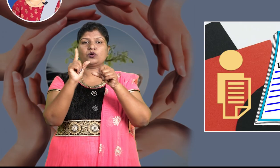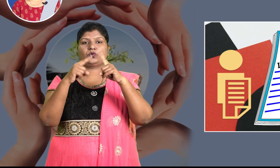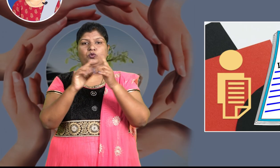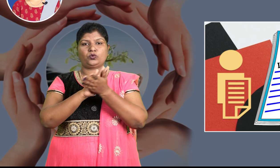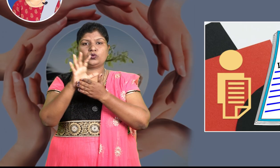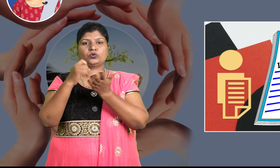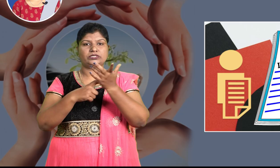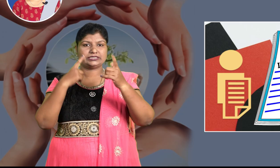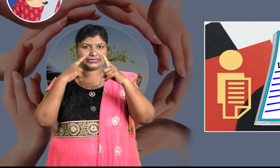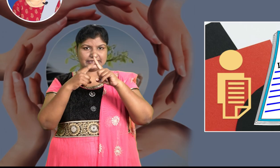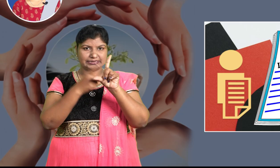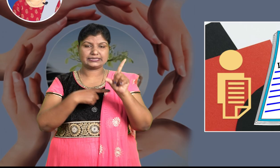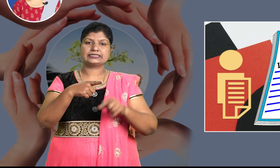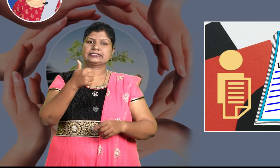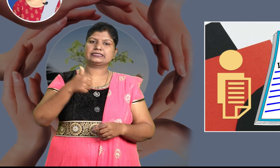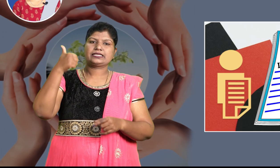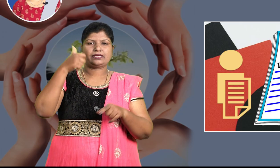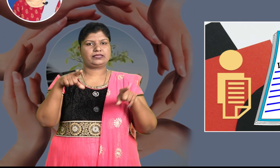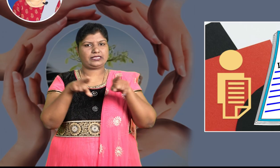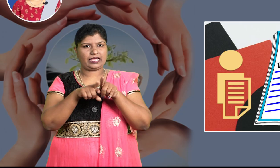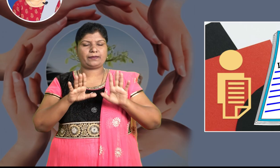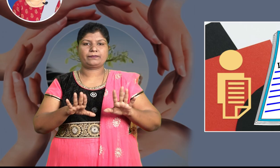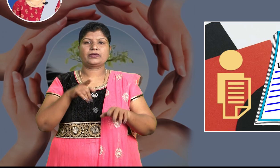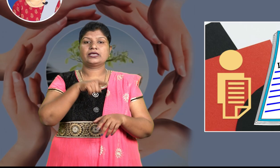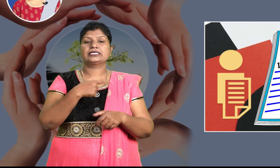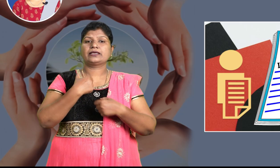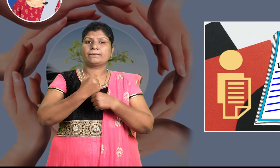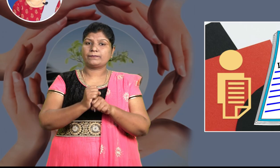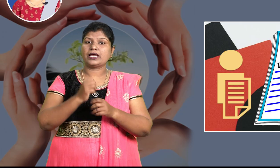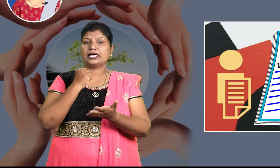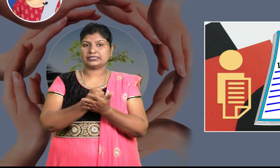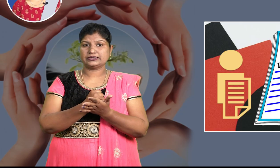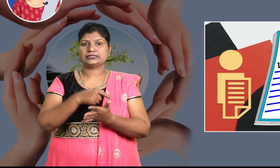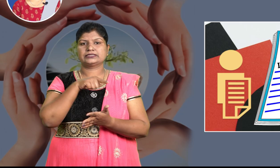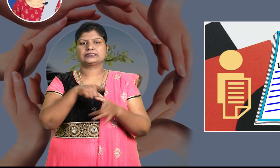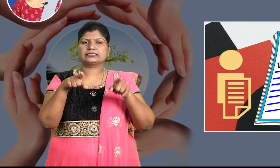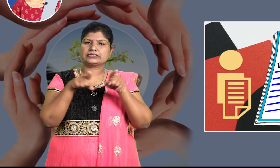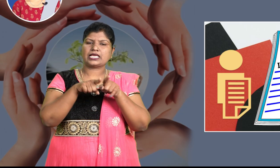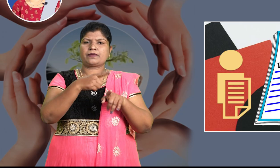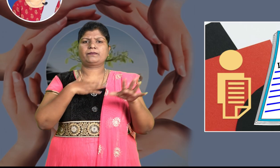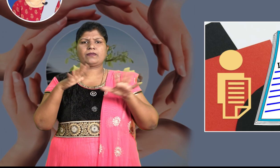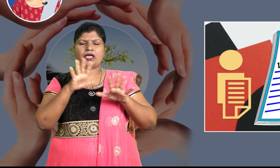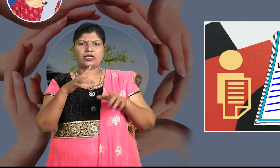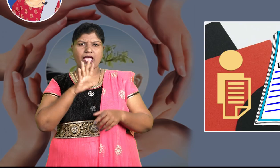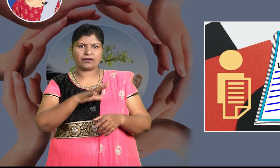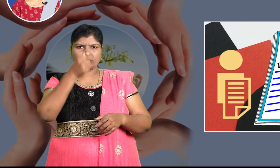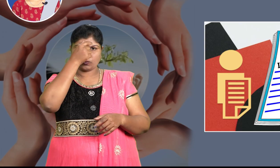who is expected to make sure the due action is taken.